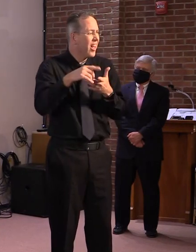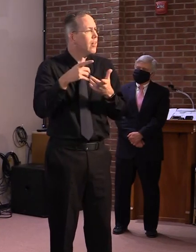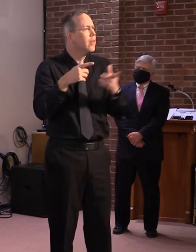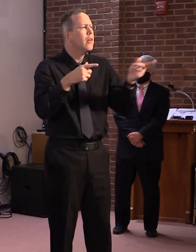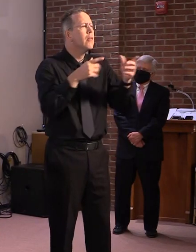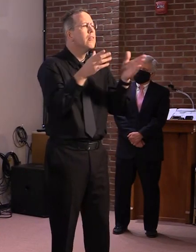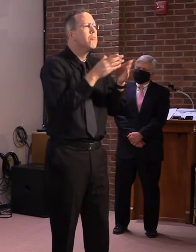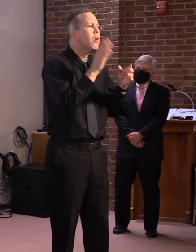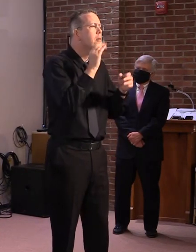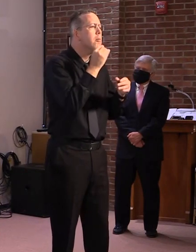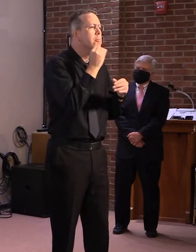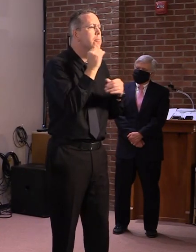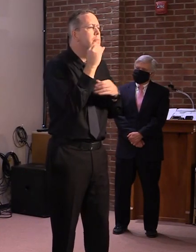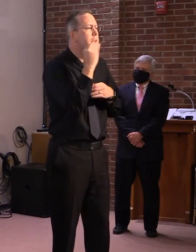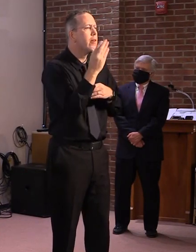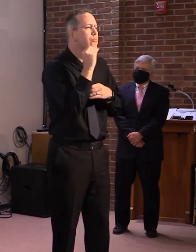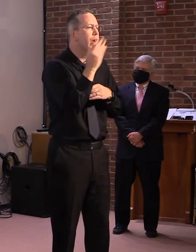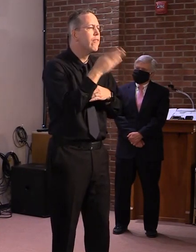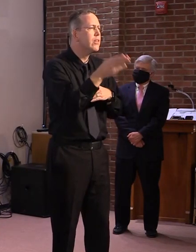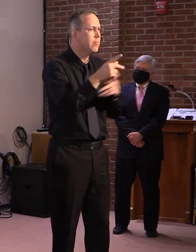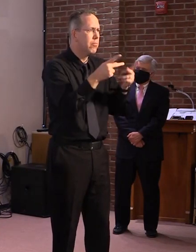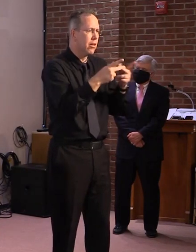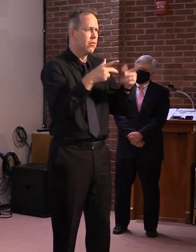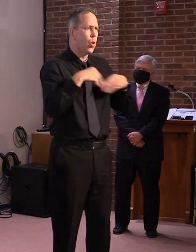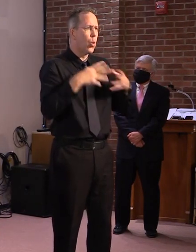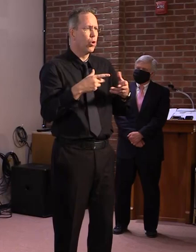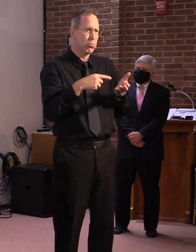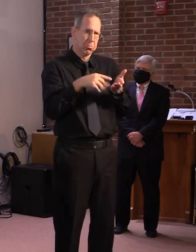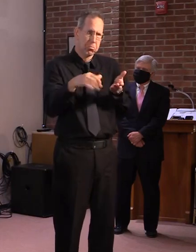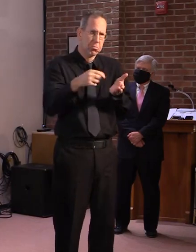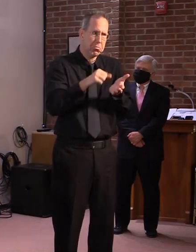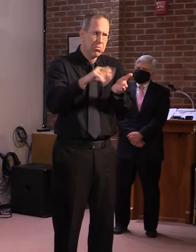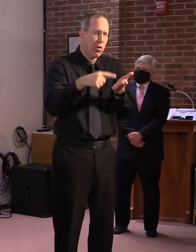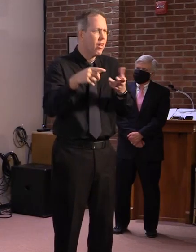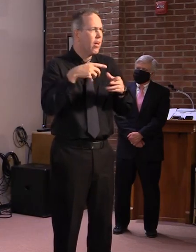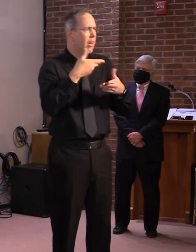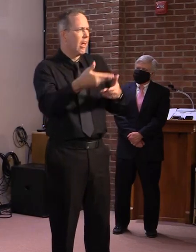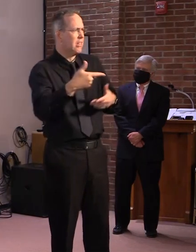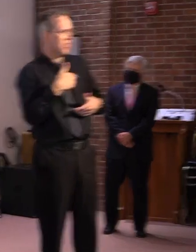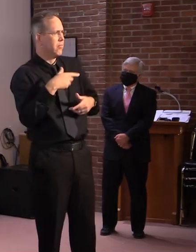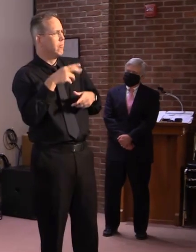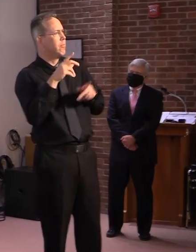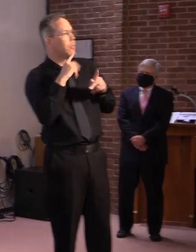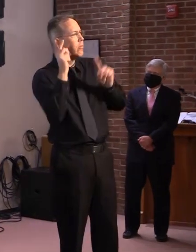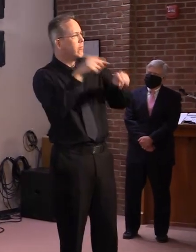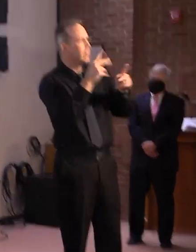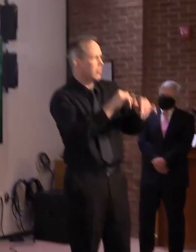and what can you tell this in on or about? Yeah, Commissioner Levine. That?